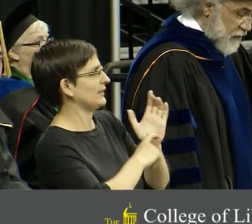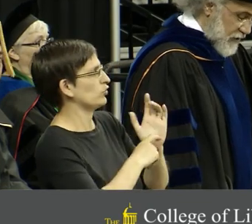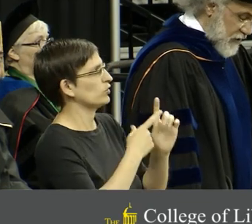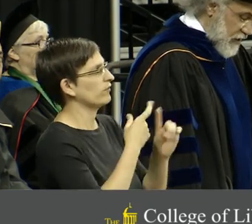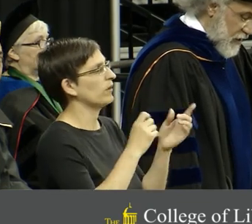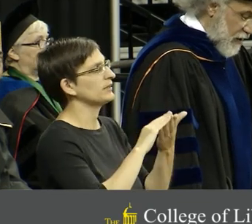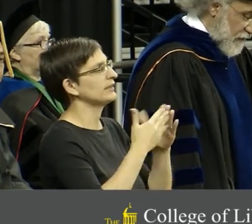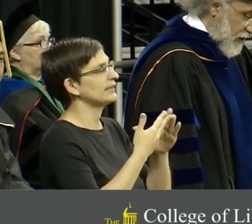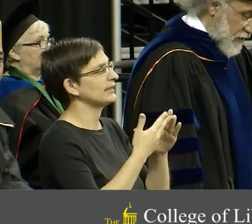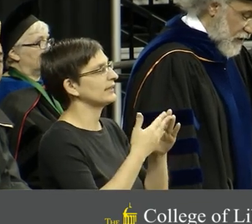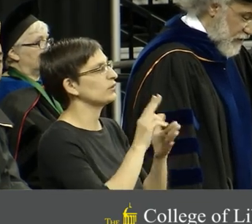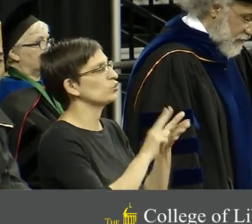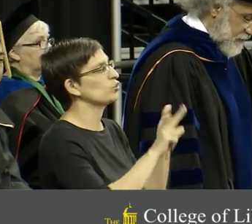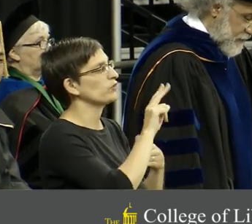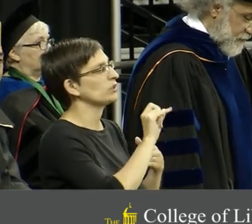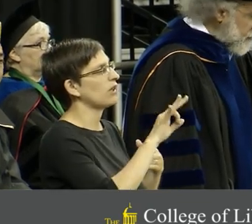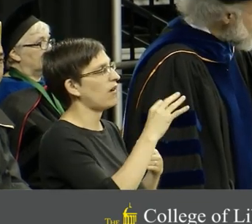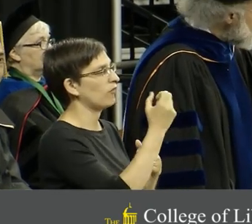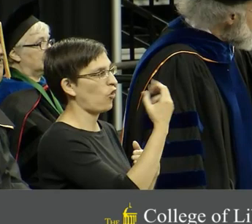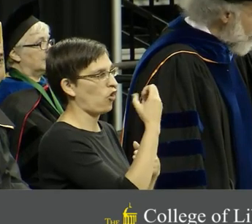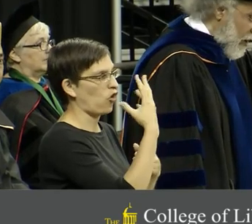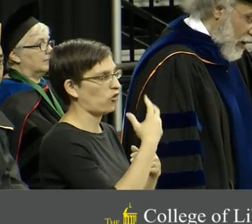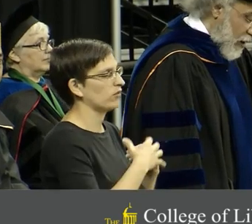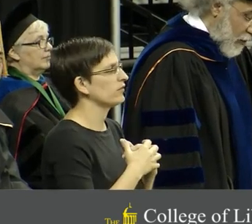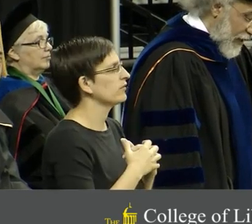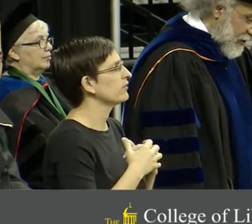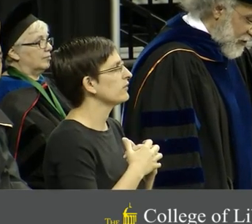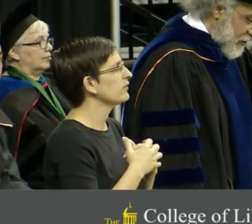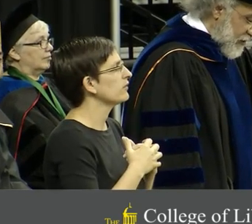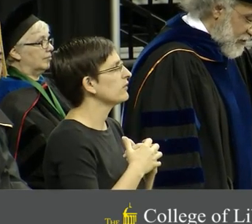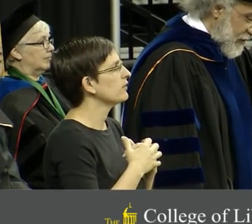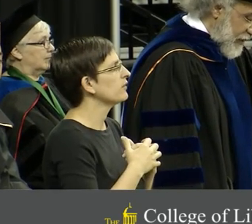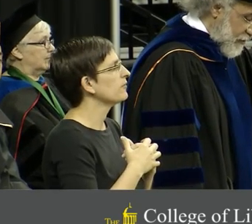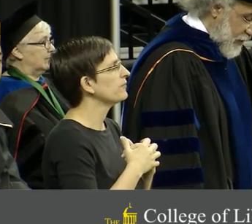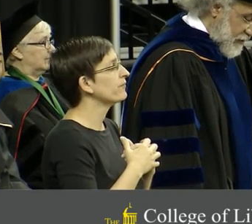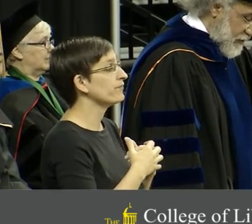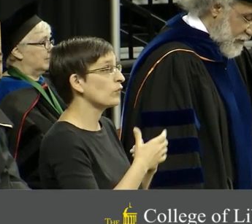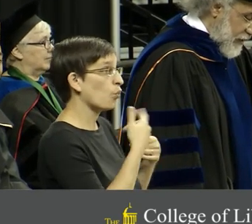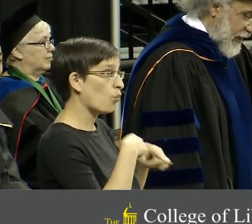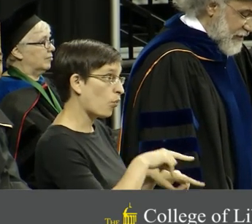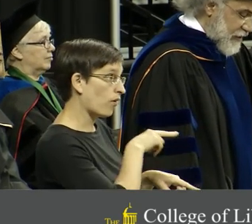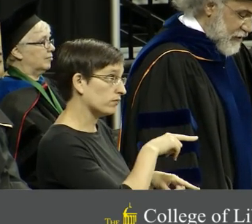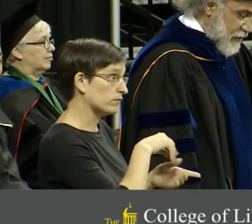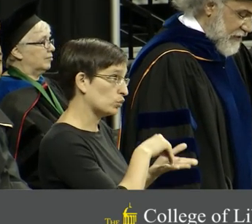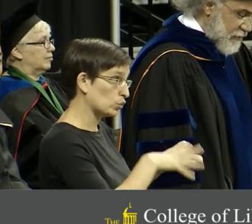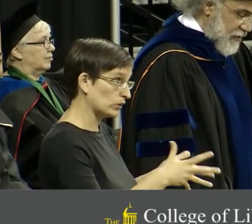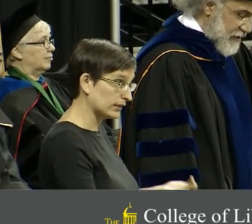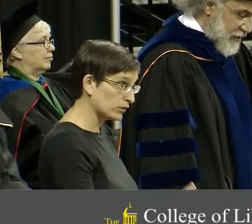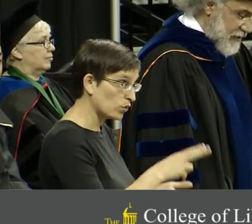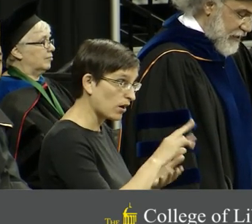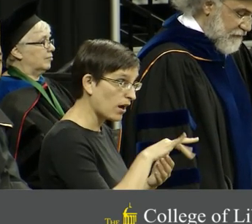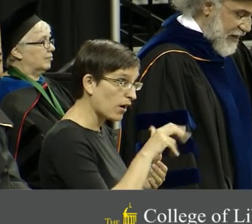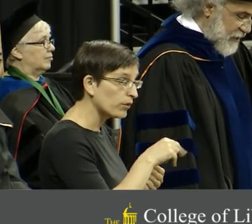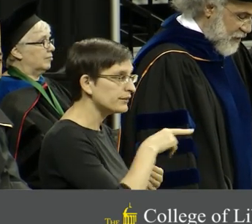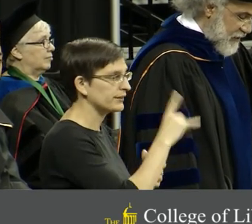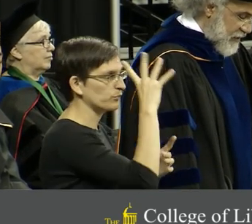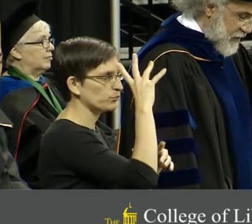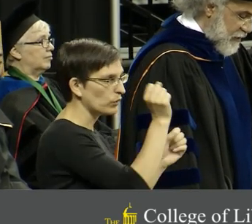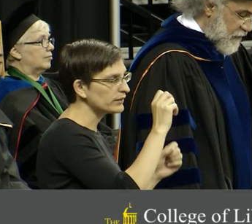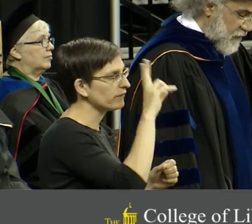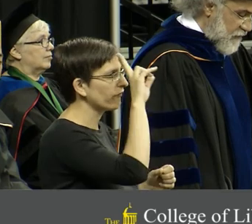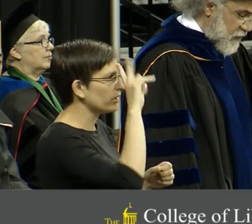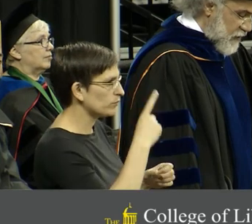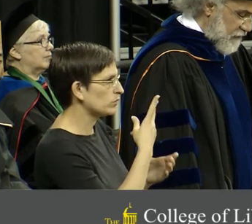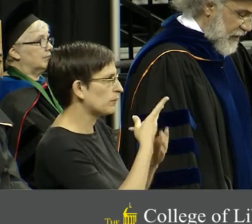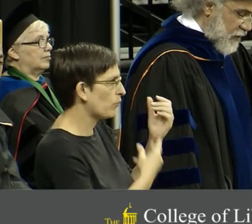City University of Hong Kong. While a student at Iowa, Andy served as president and vice